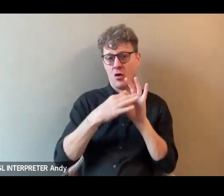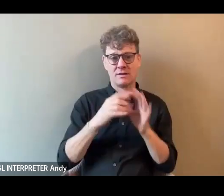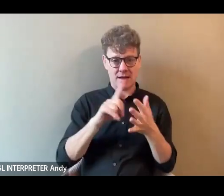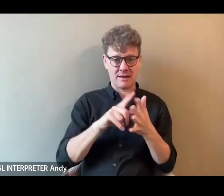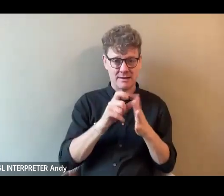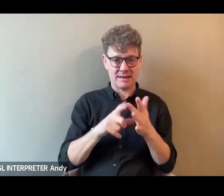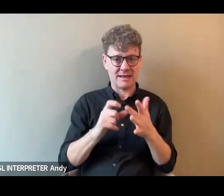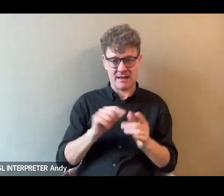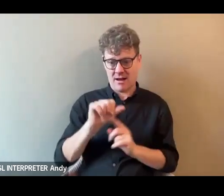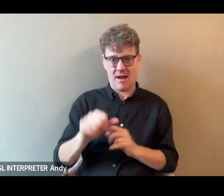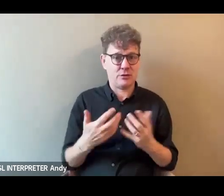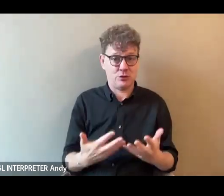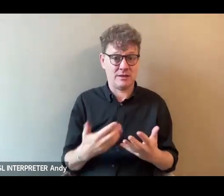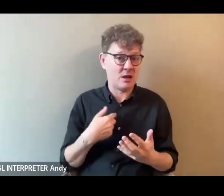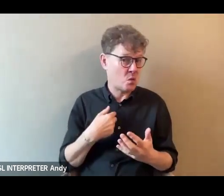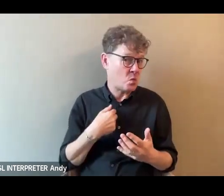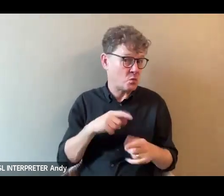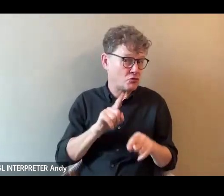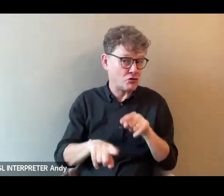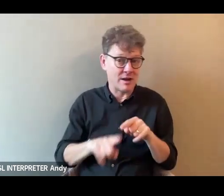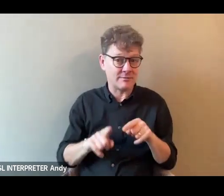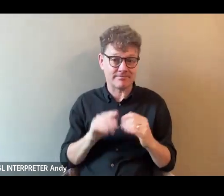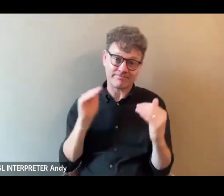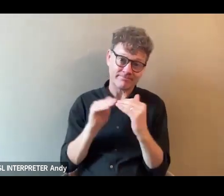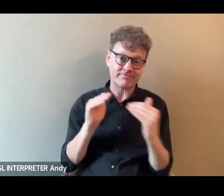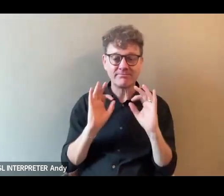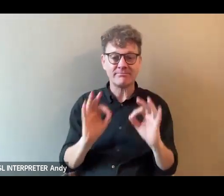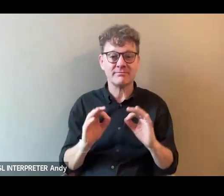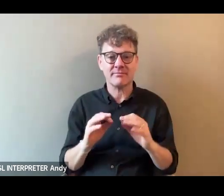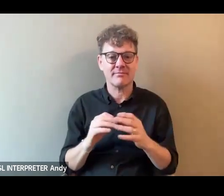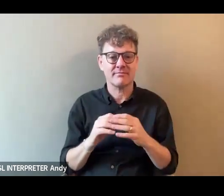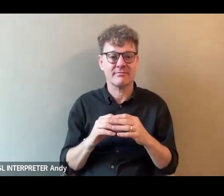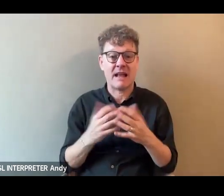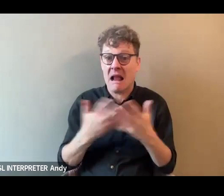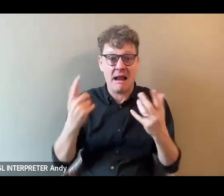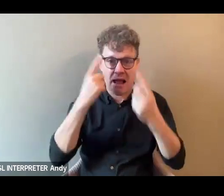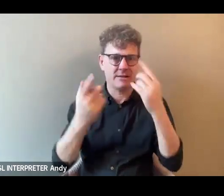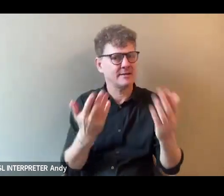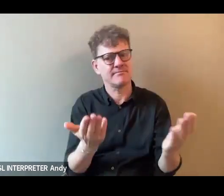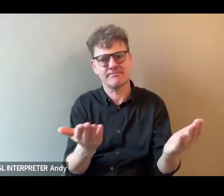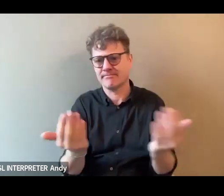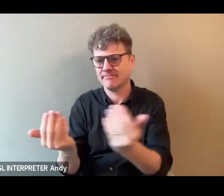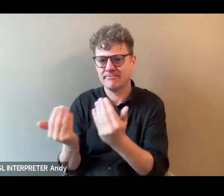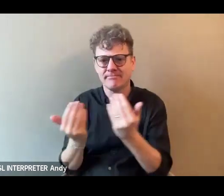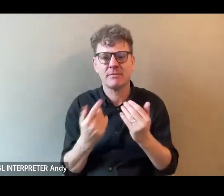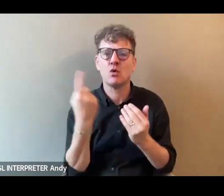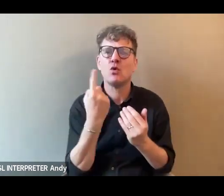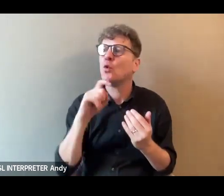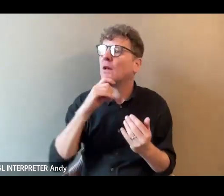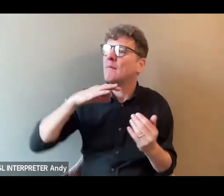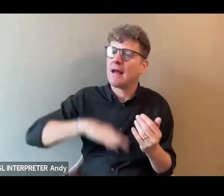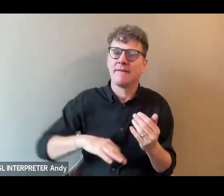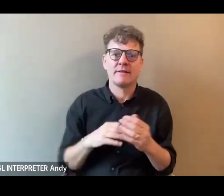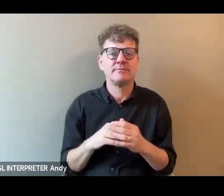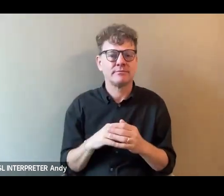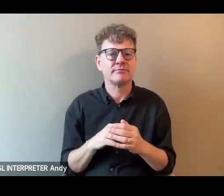today, and we'll do what we can. We'd love to show it, and any ideas who would benefit from seeing it as well. We